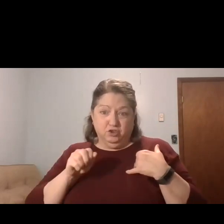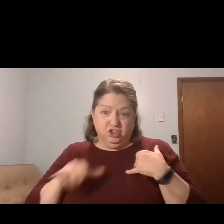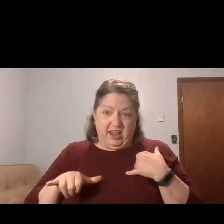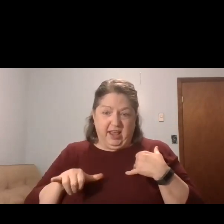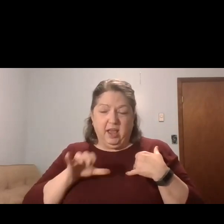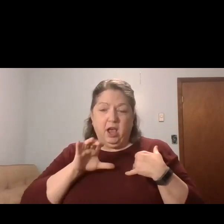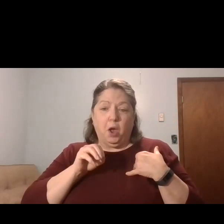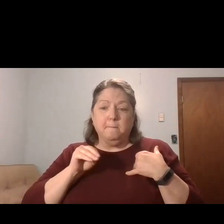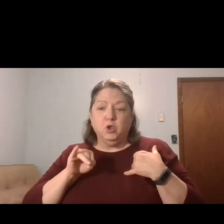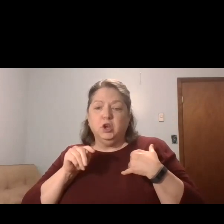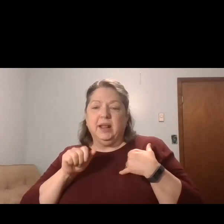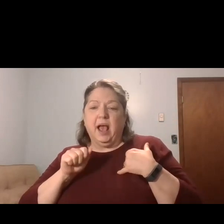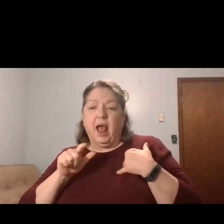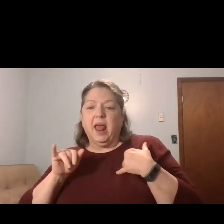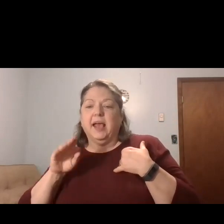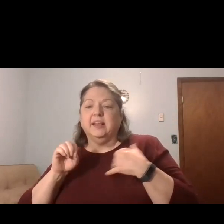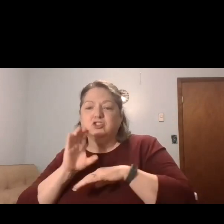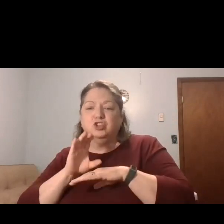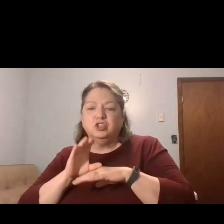Church in Bloomsburg, PA,